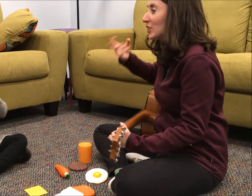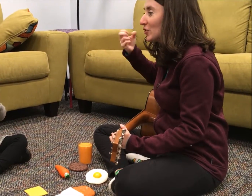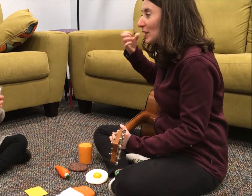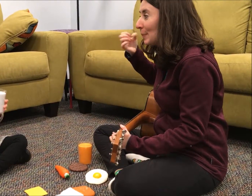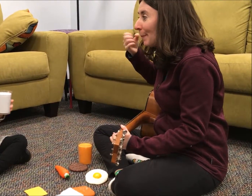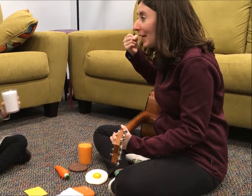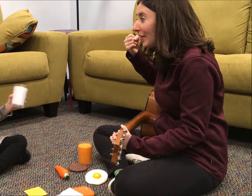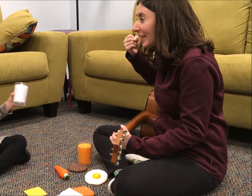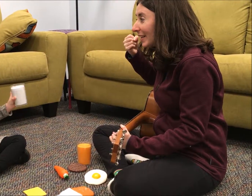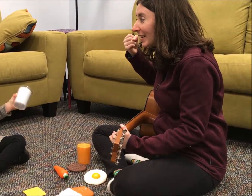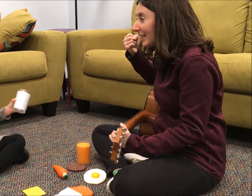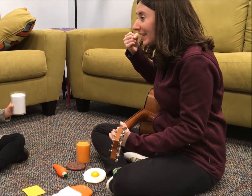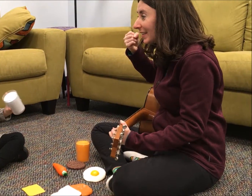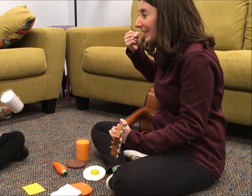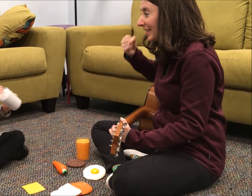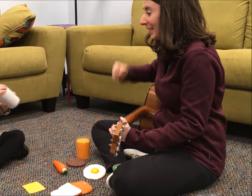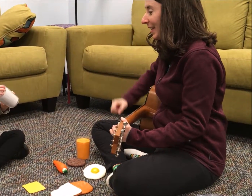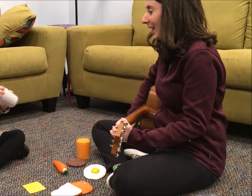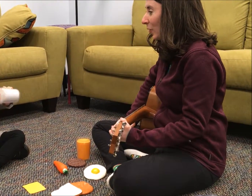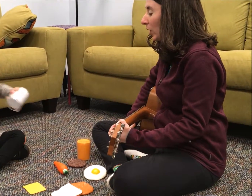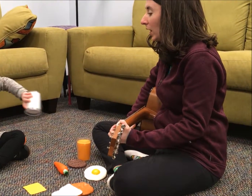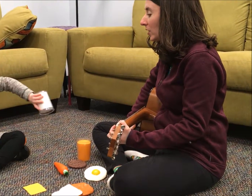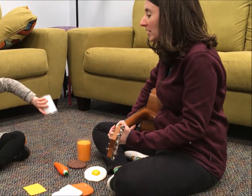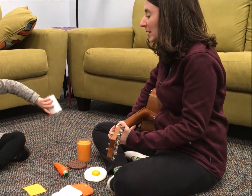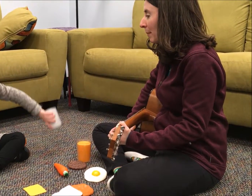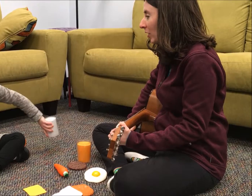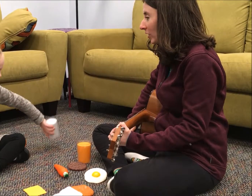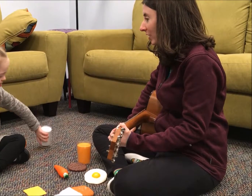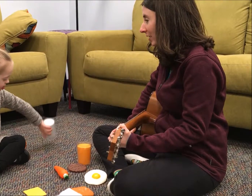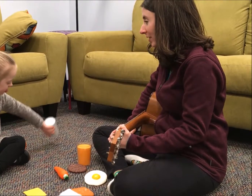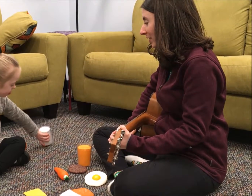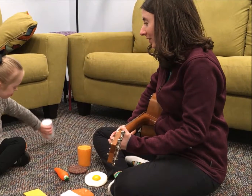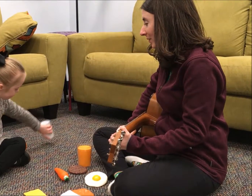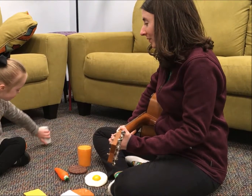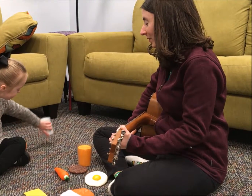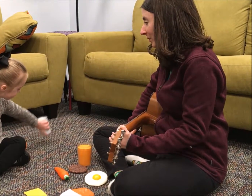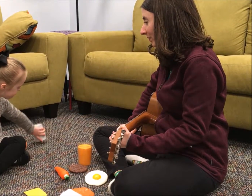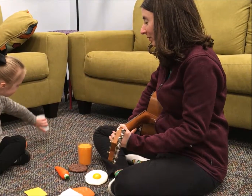like to drink milk? Yeah. Yeah. What color is the milk?